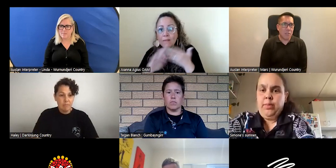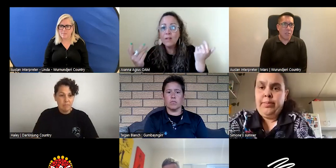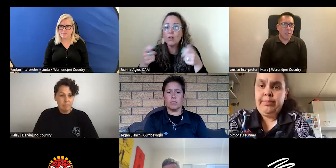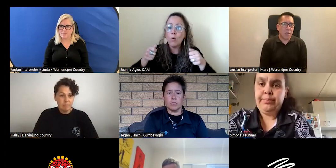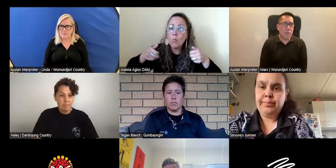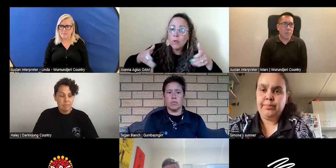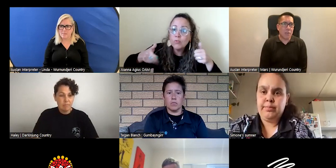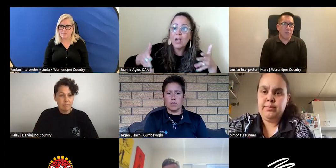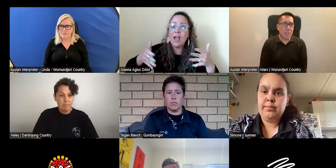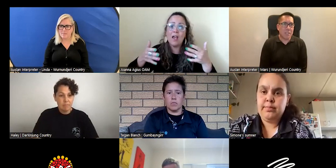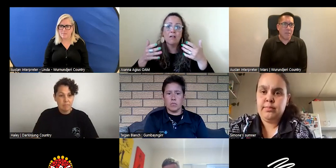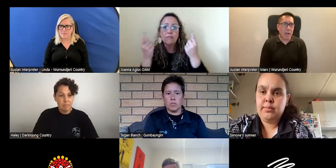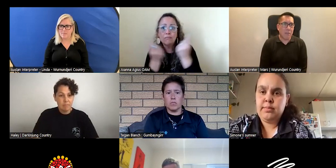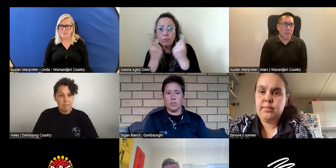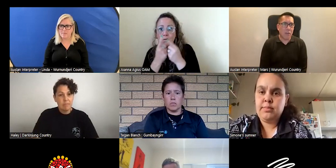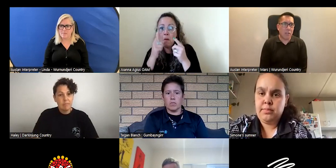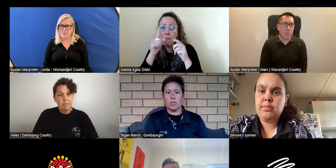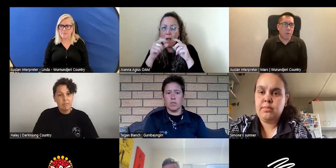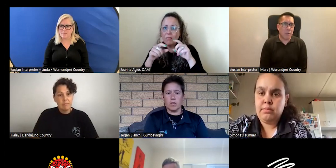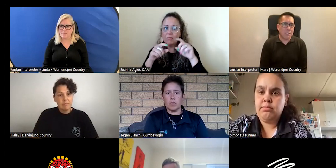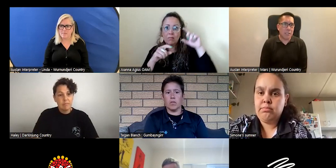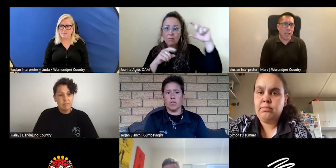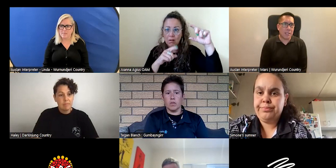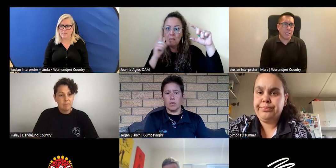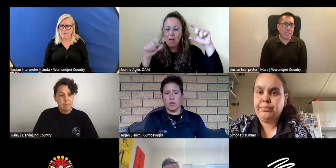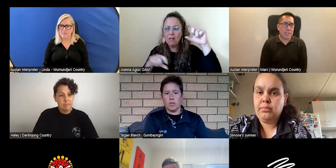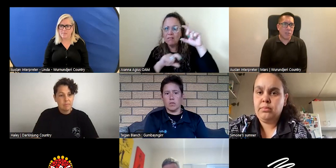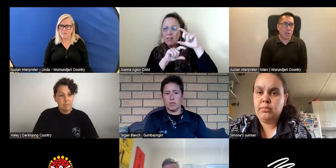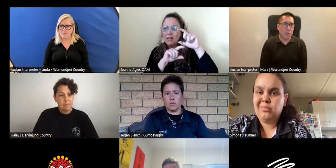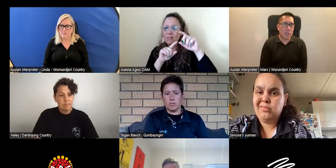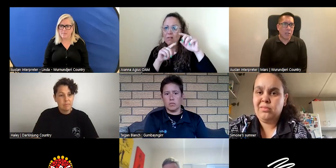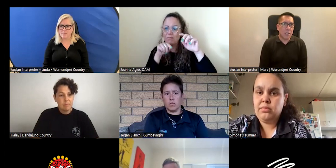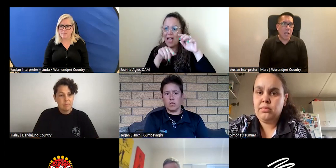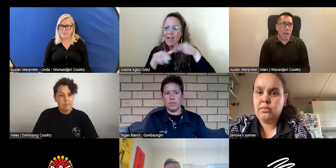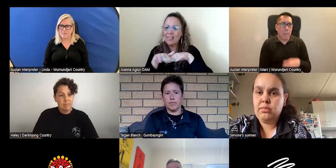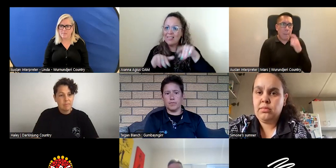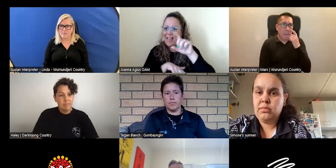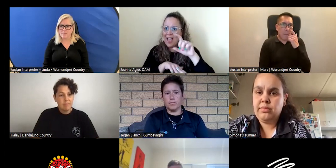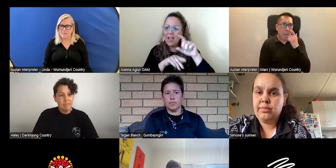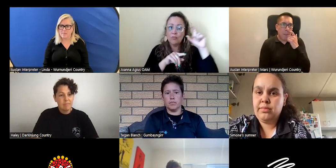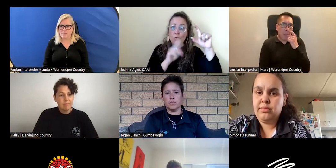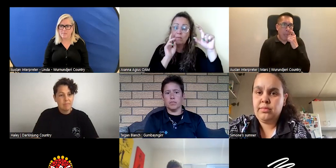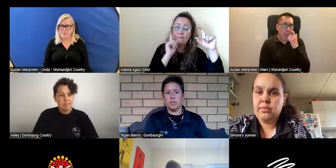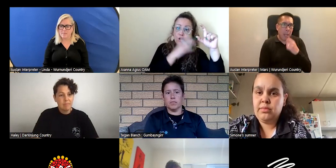moment, irrespective of their deaf, hard of hearing, mobility, access, etc.